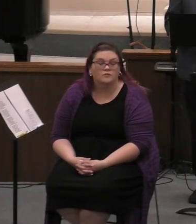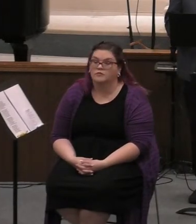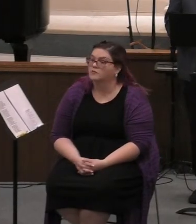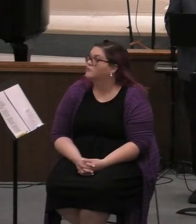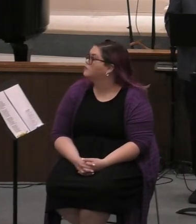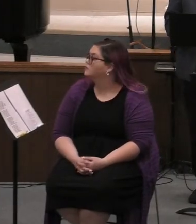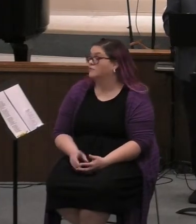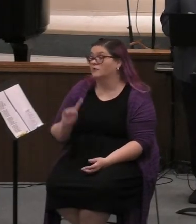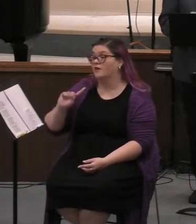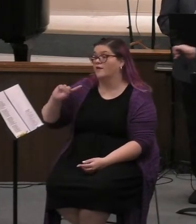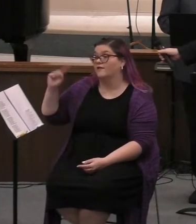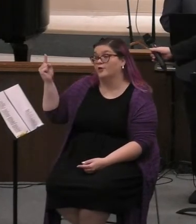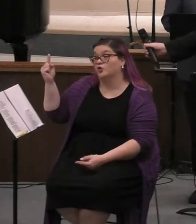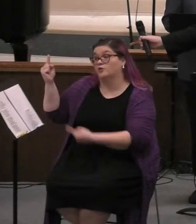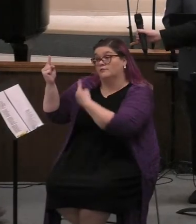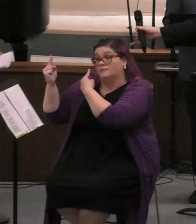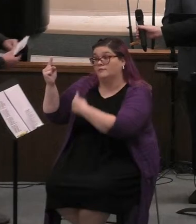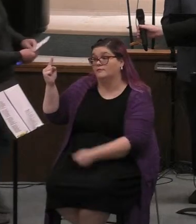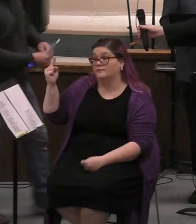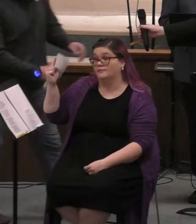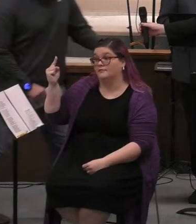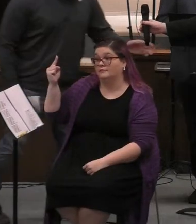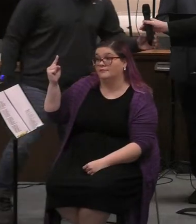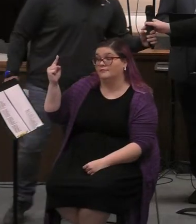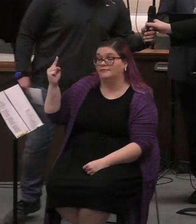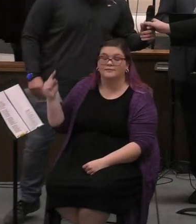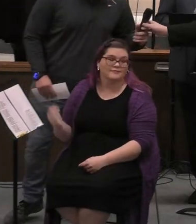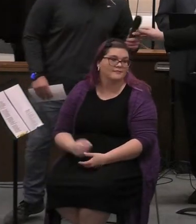I'm going to make Marshall go first.